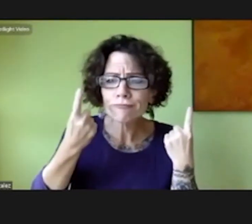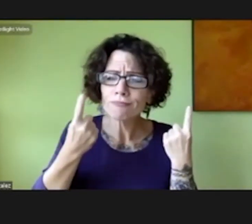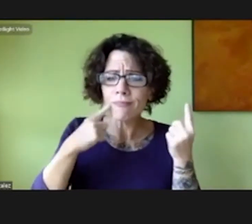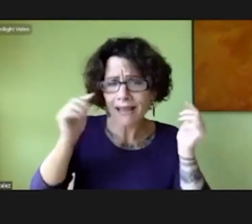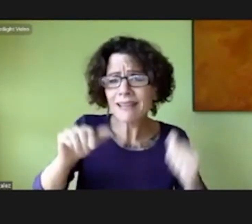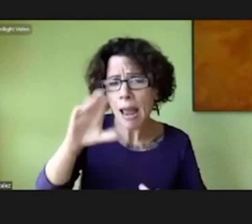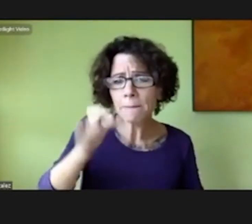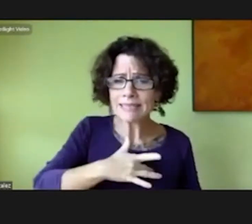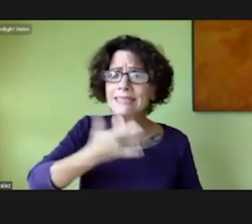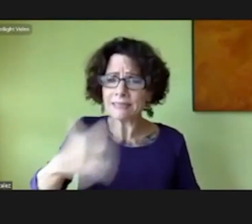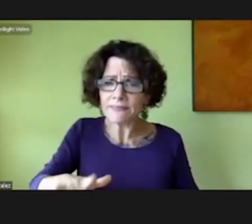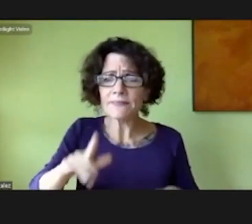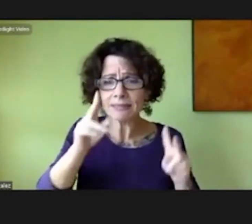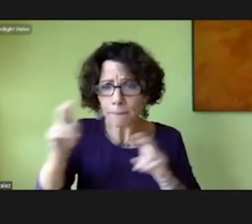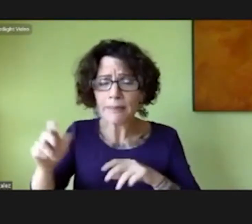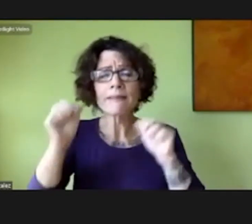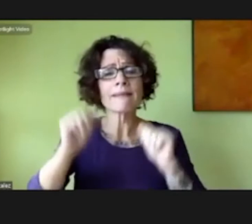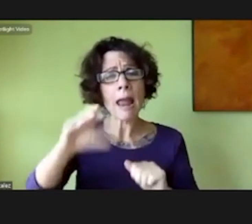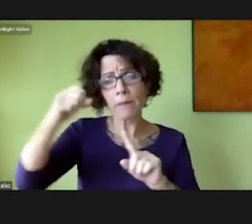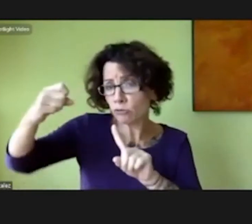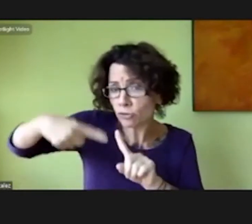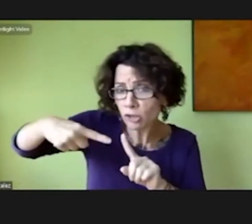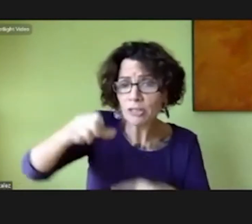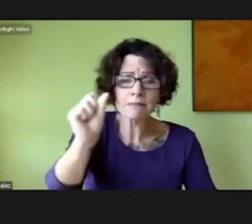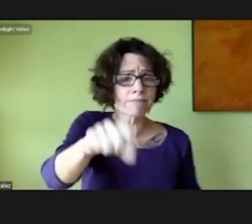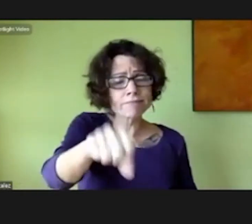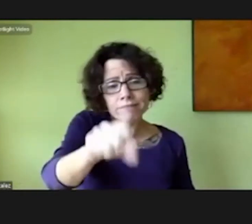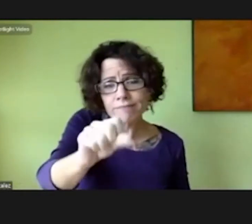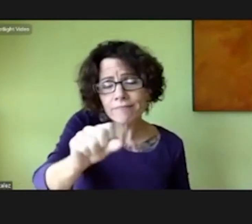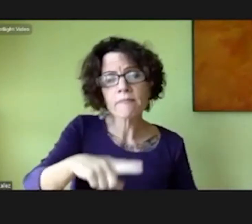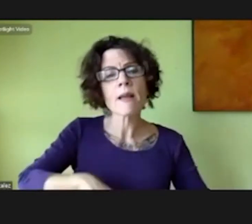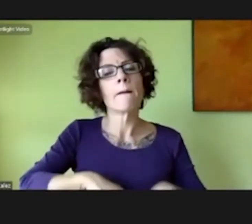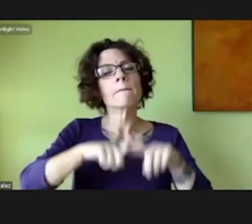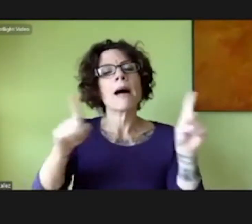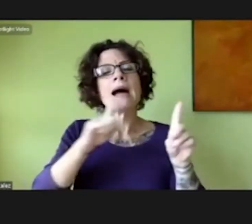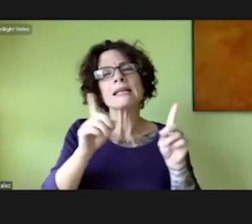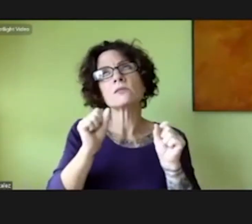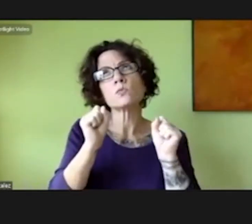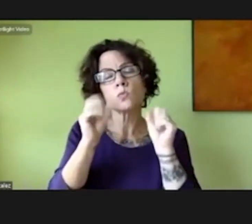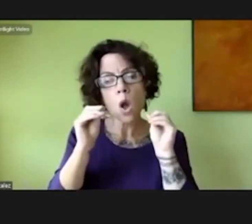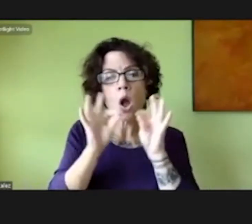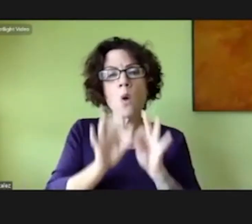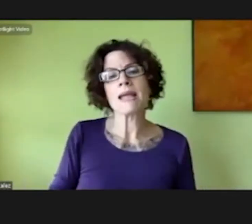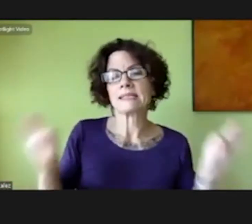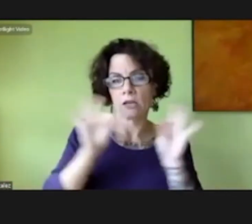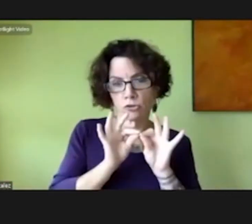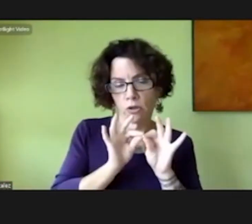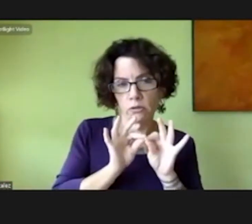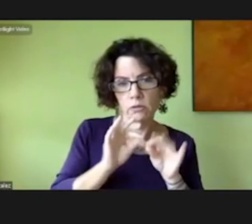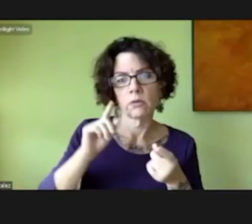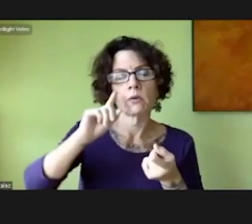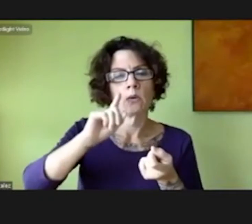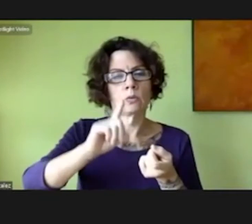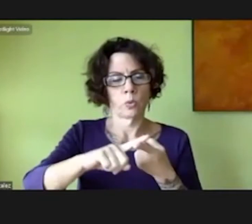to talk about death. They don't like to be faced with that mortality. It can